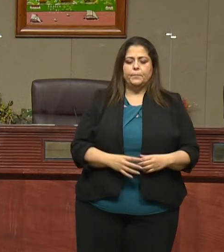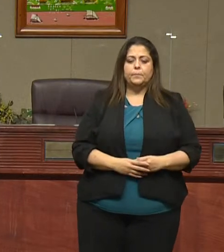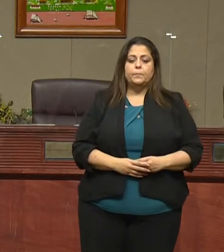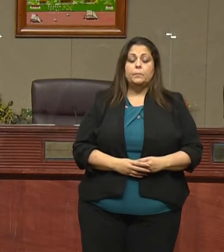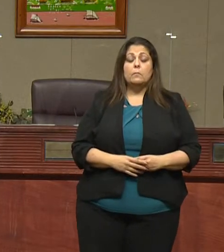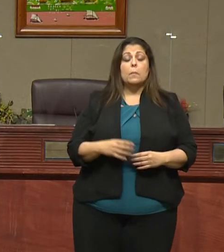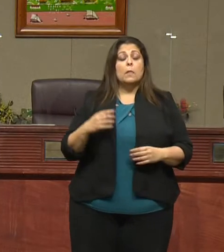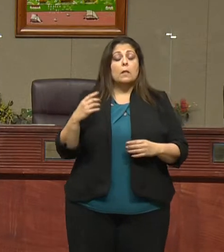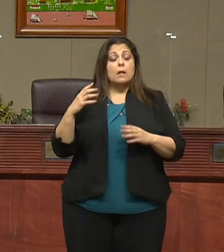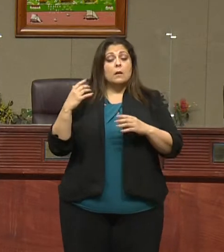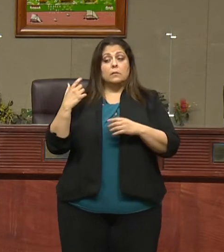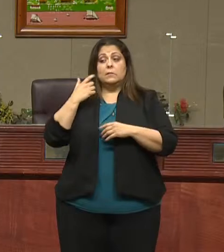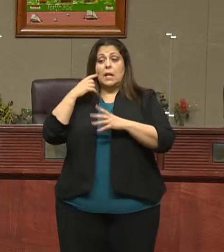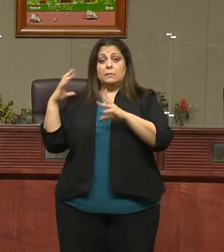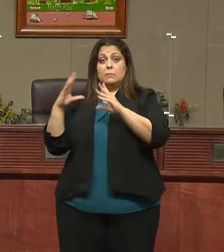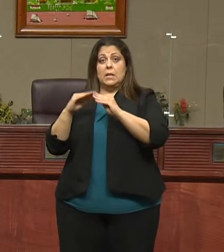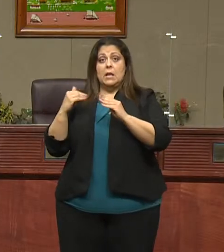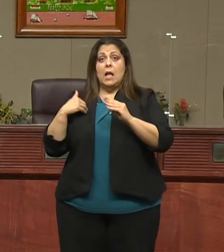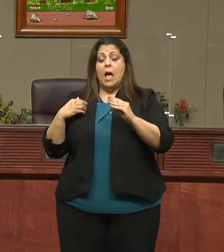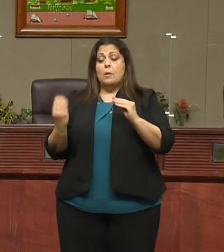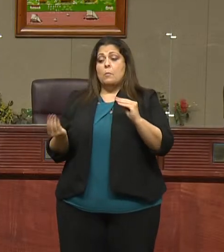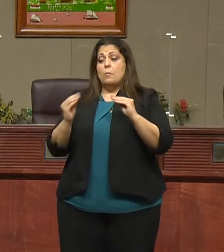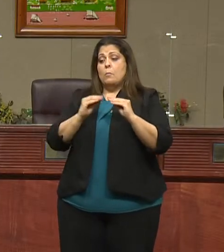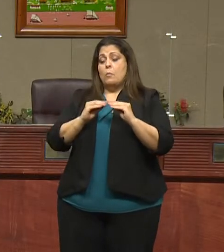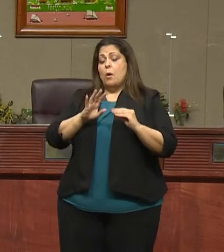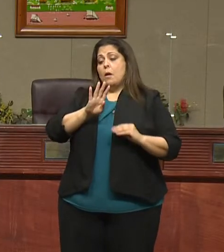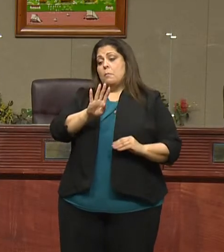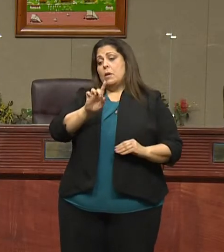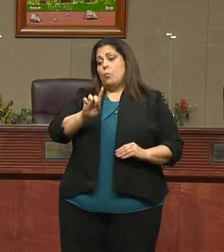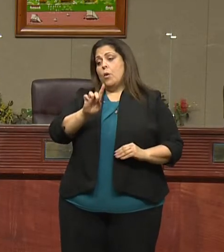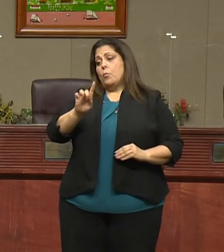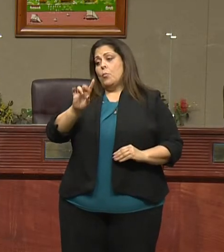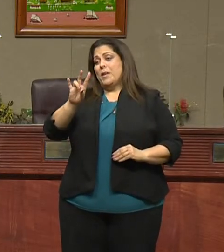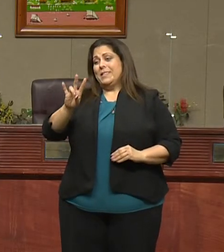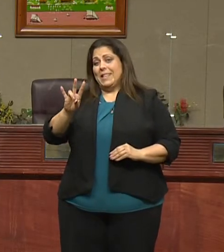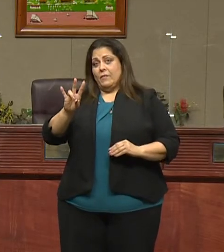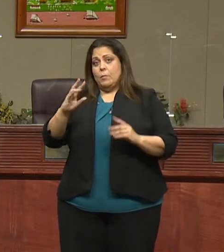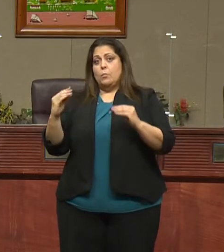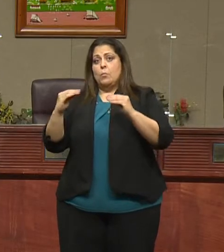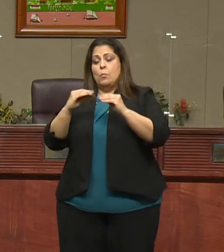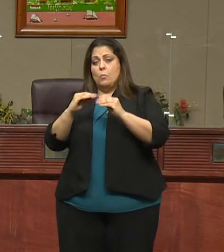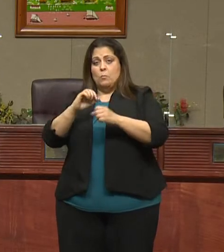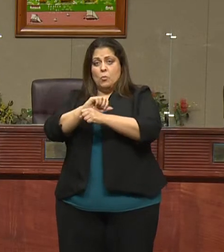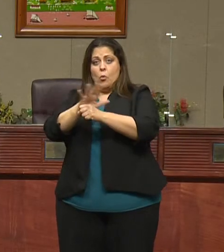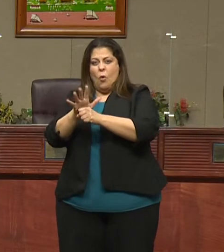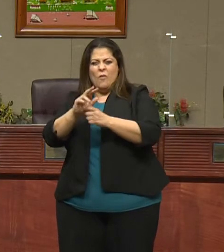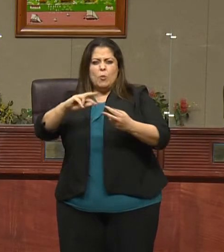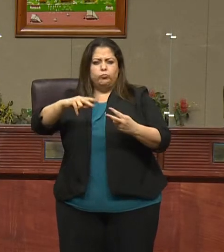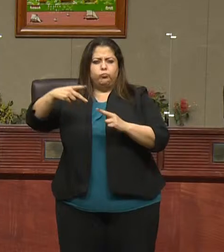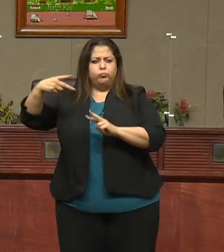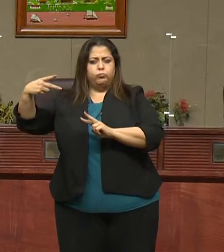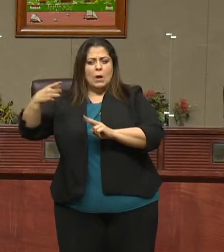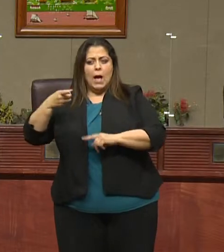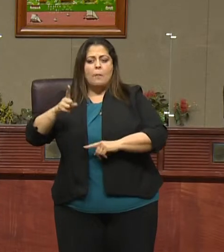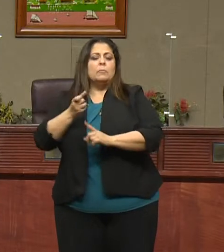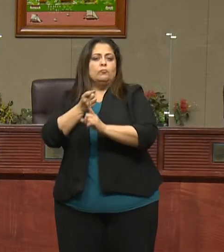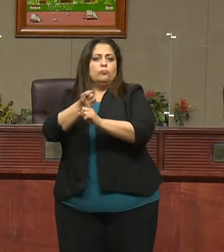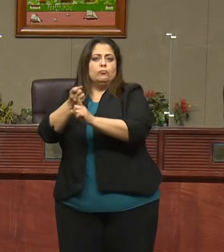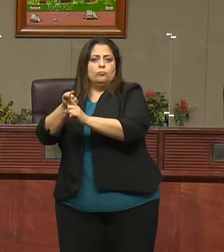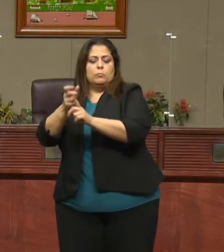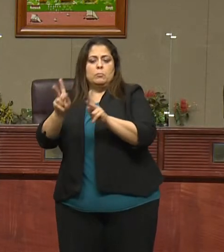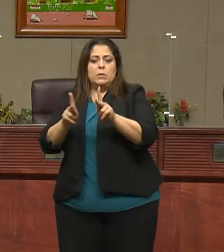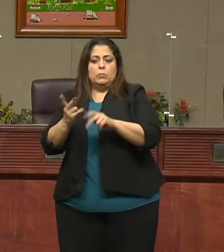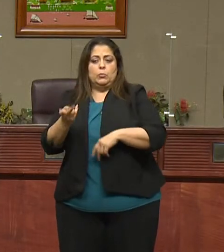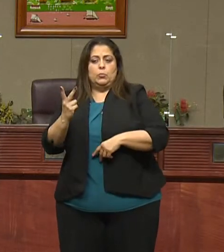Since we last spoke, we've had 2 additional B.1.1.7 variant cases identified in Orange County residents, and that brings our